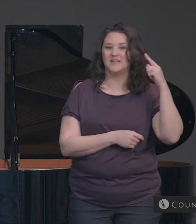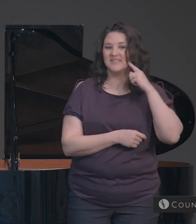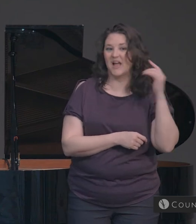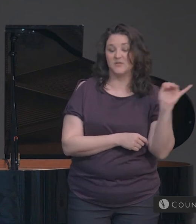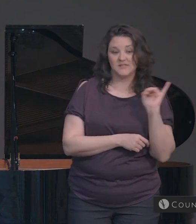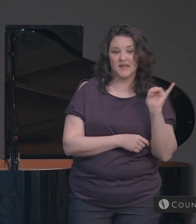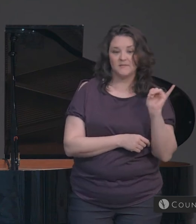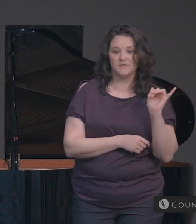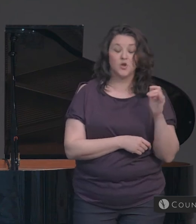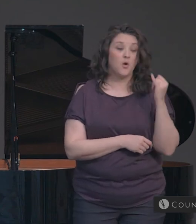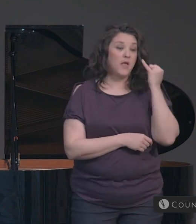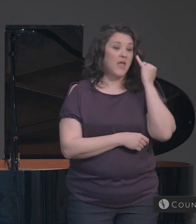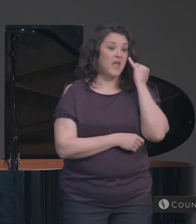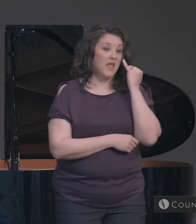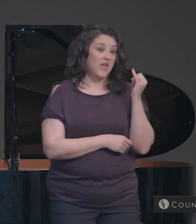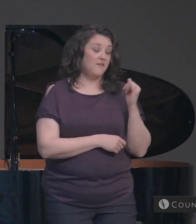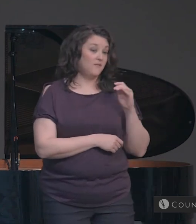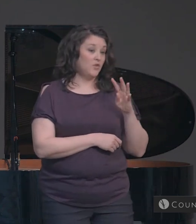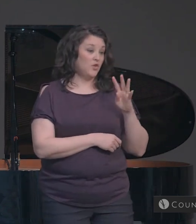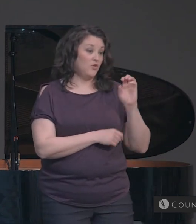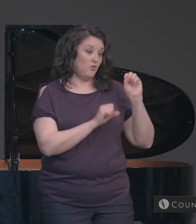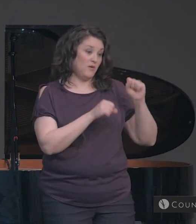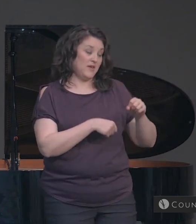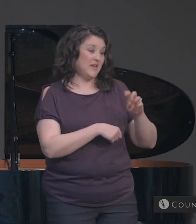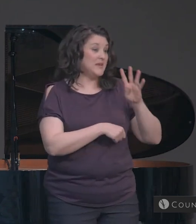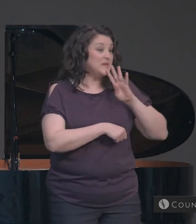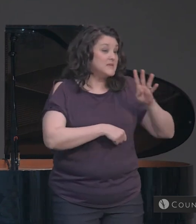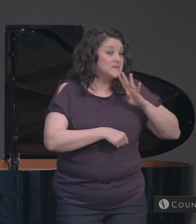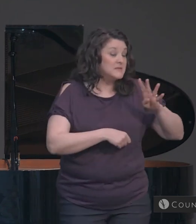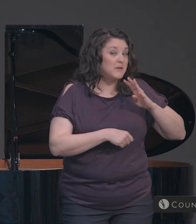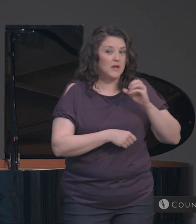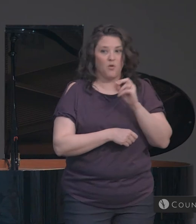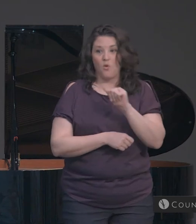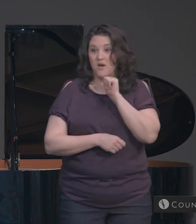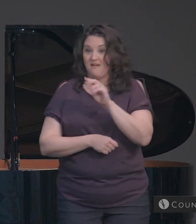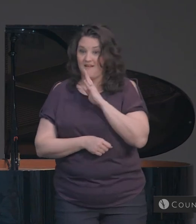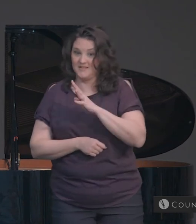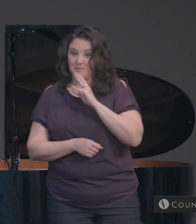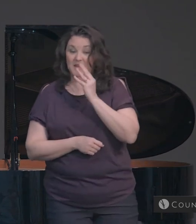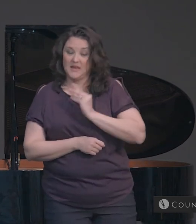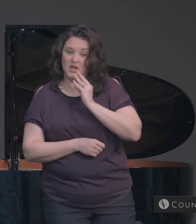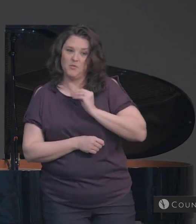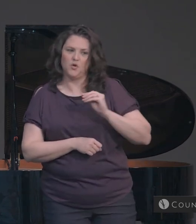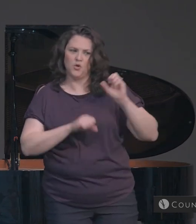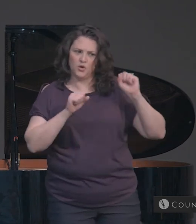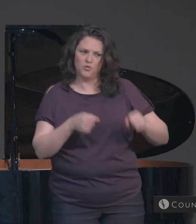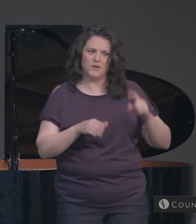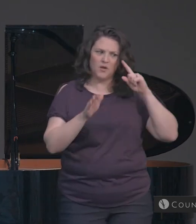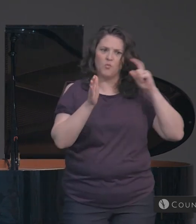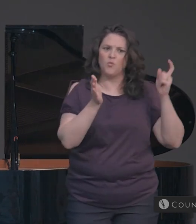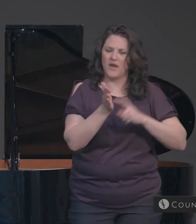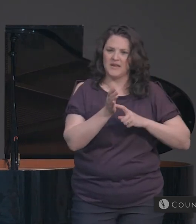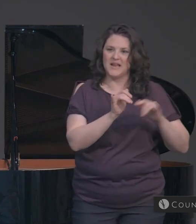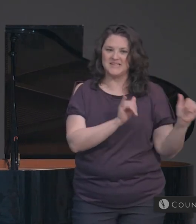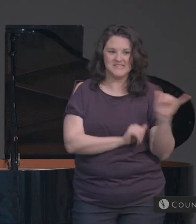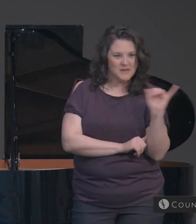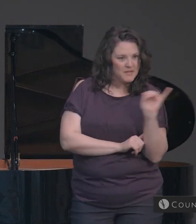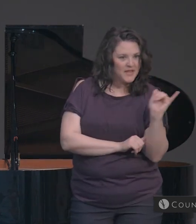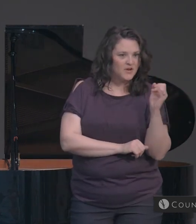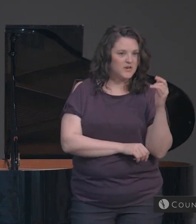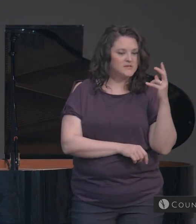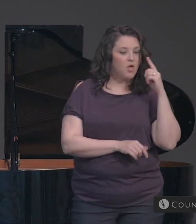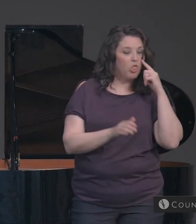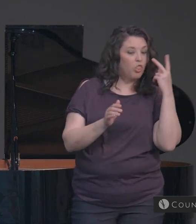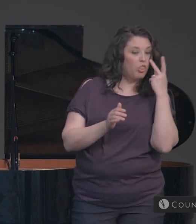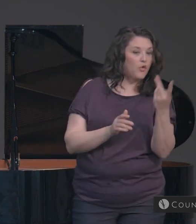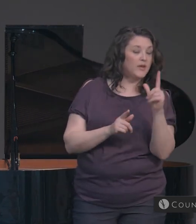you can speak it or not, you can actually see similarity just by looking at it if you know what the letters are. And what's neat is you